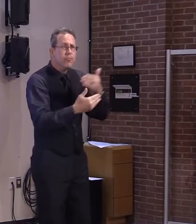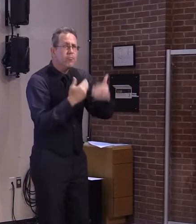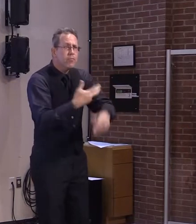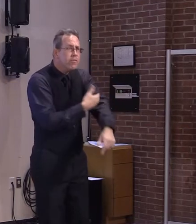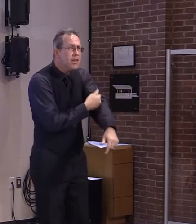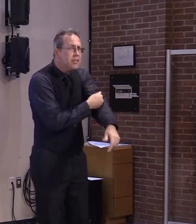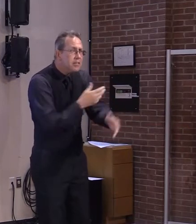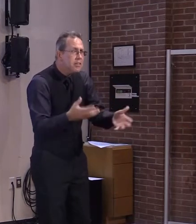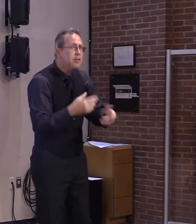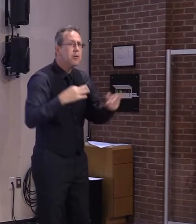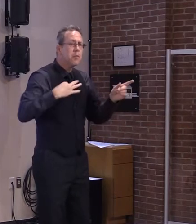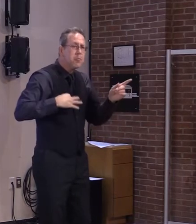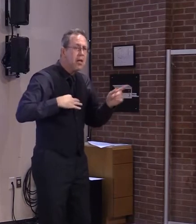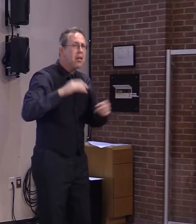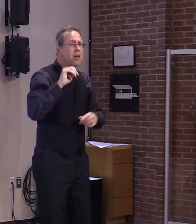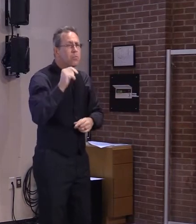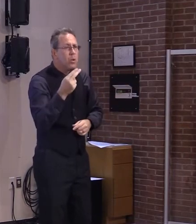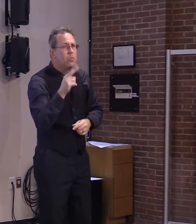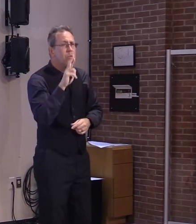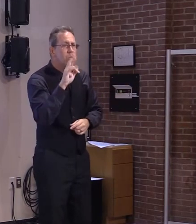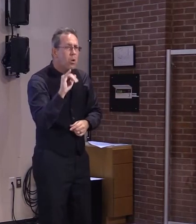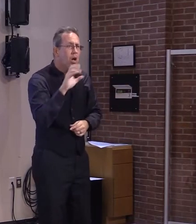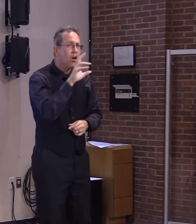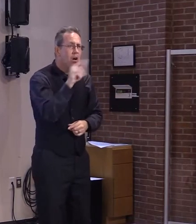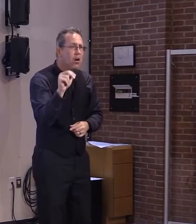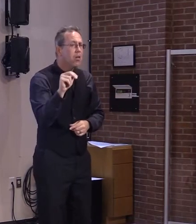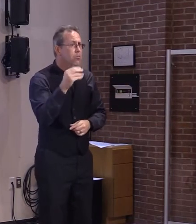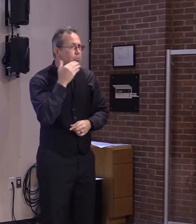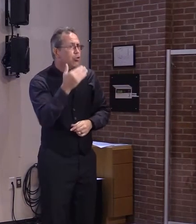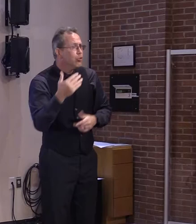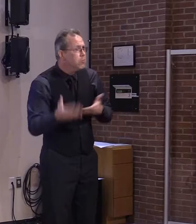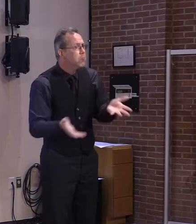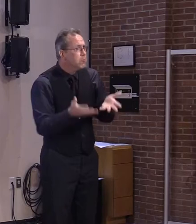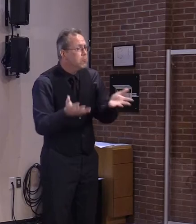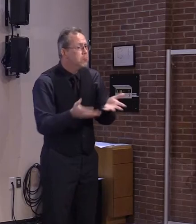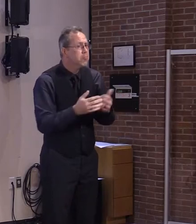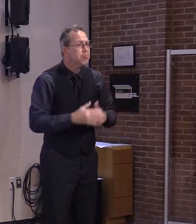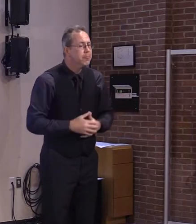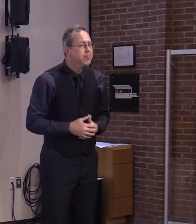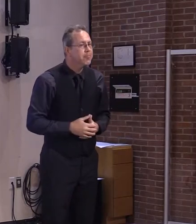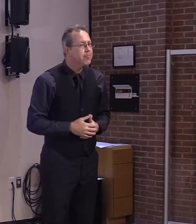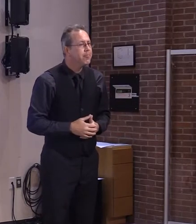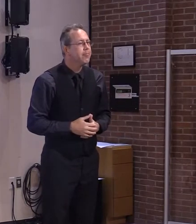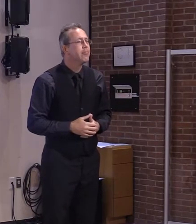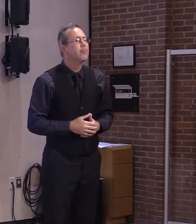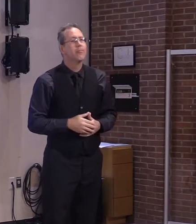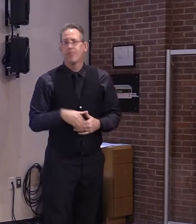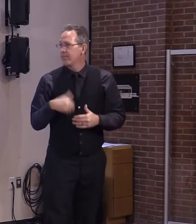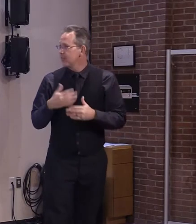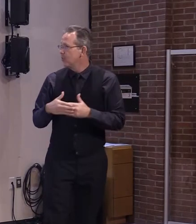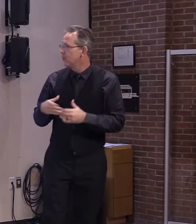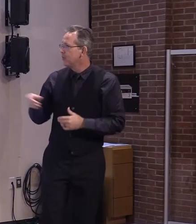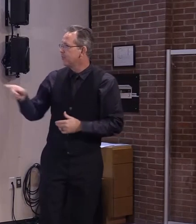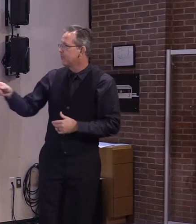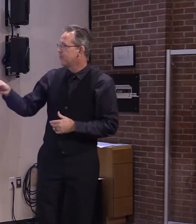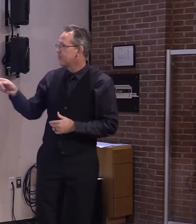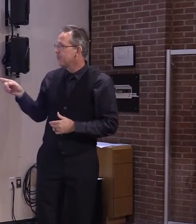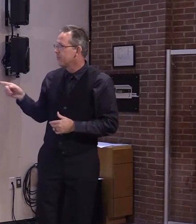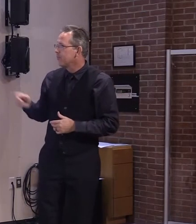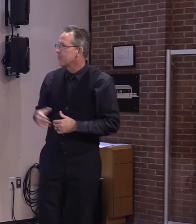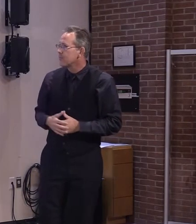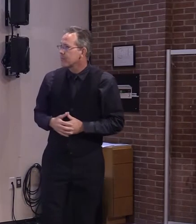New England as well. Looking at Vermont's 7-day average, you can see we have a note here that the technical glitch that happened last